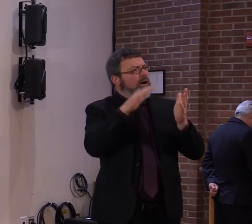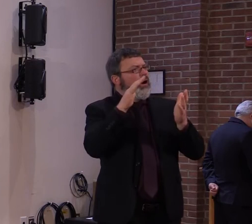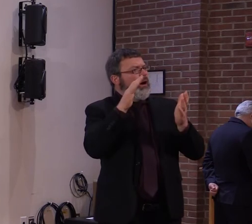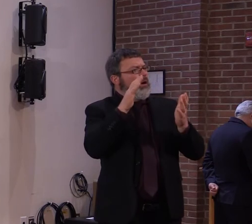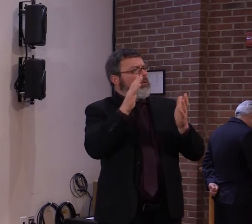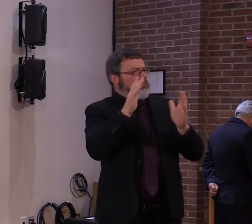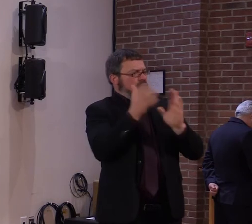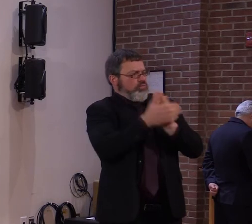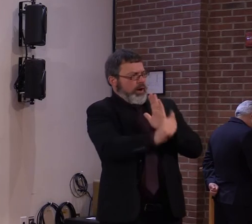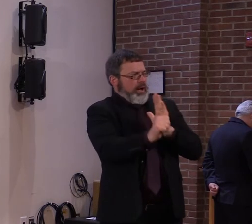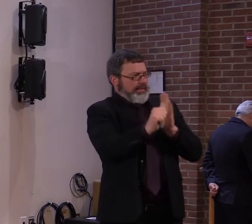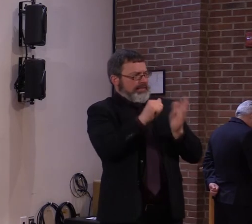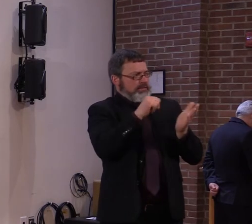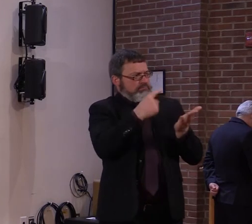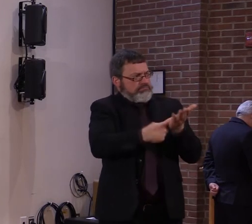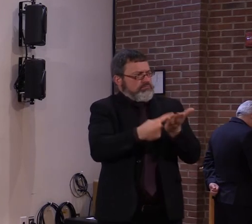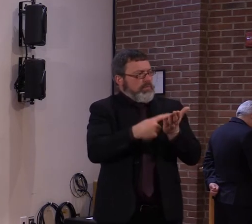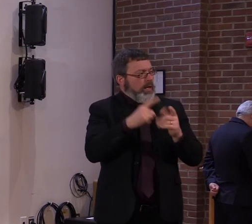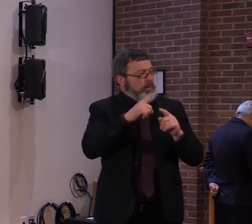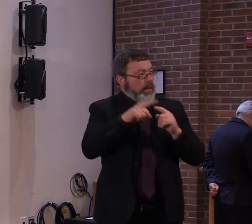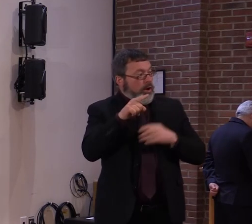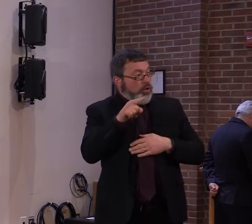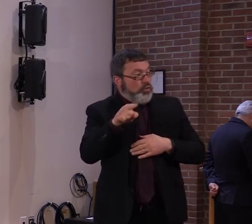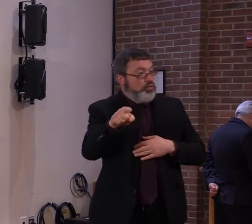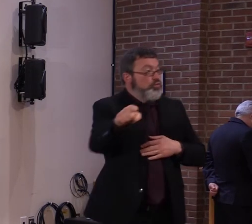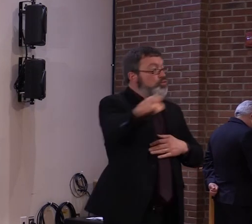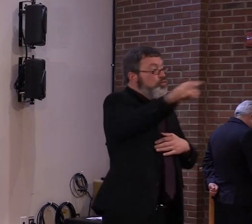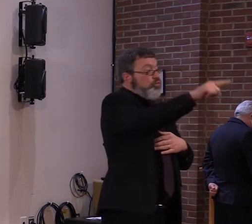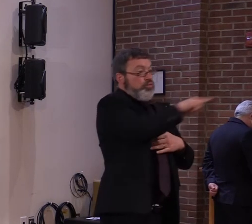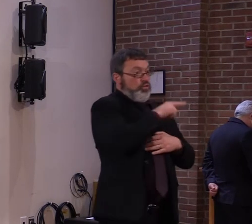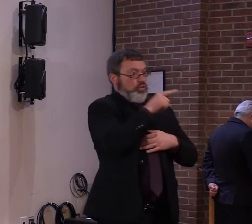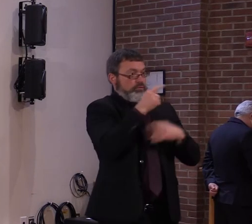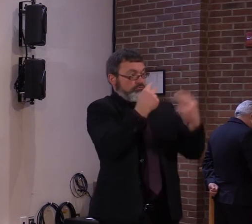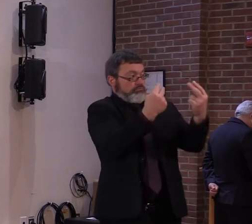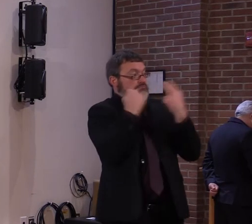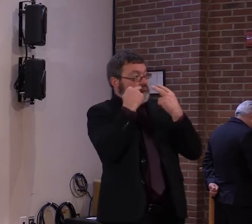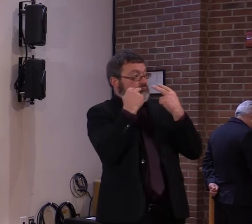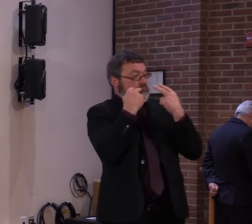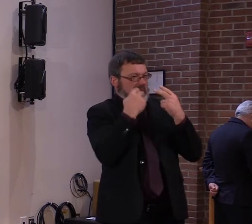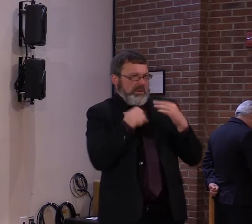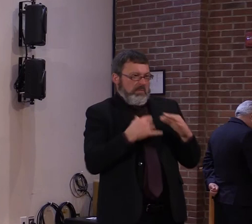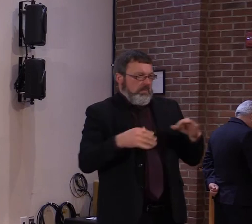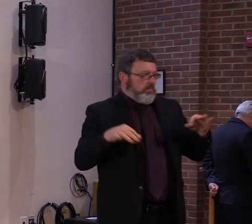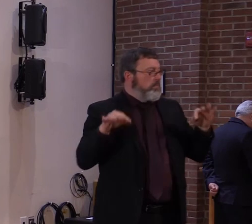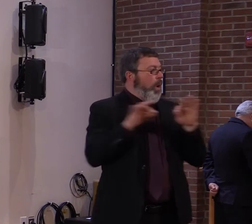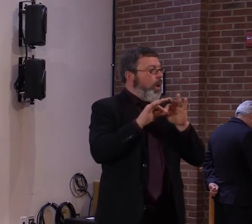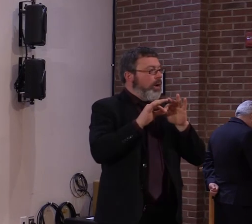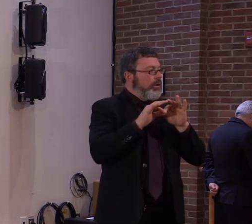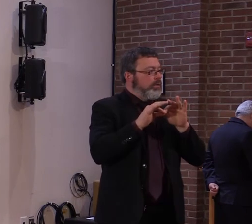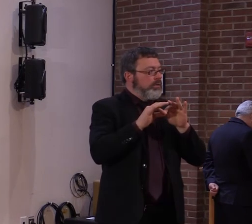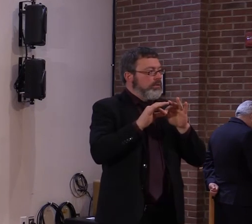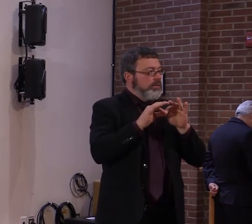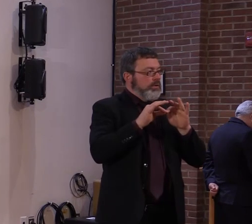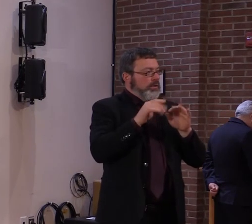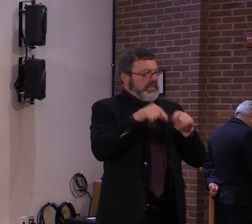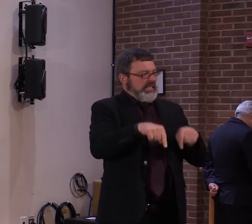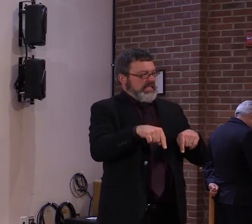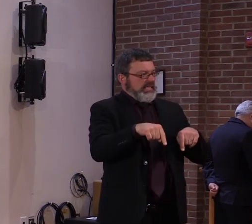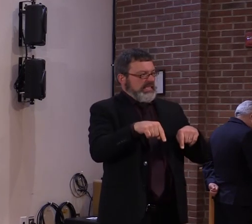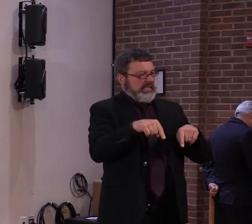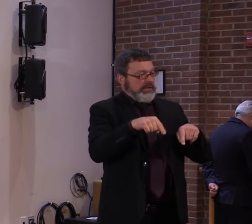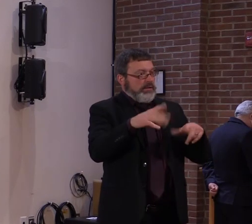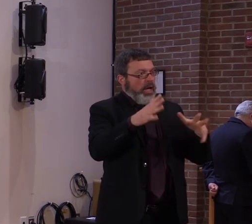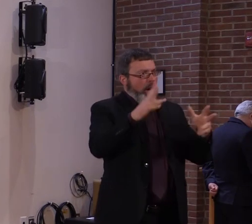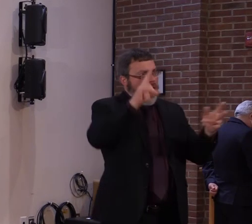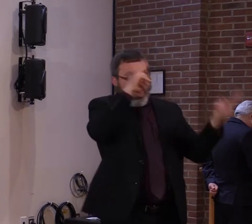for viewers, point out, and listeners, point out the opportunities to misapply science during the